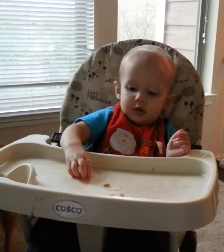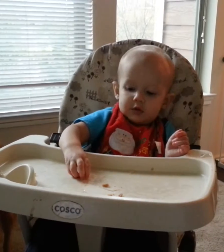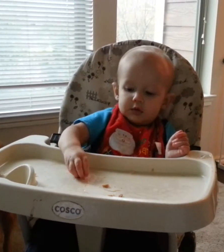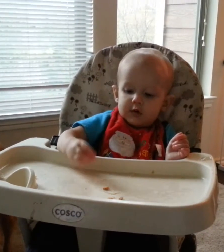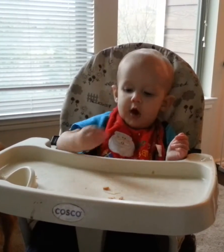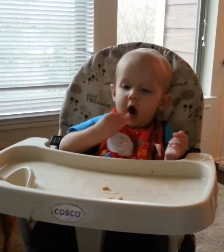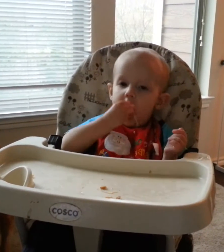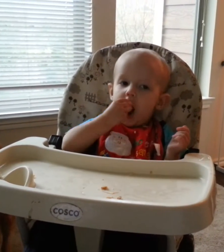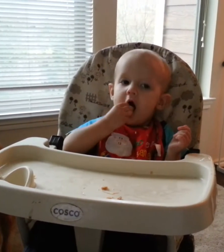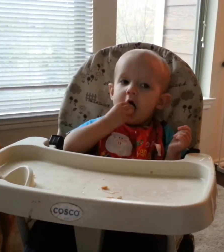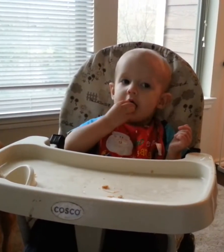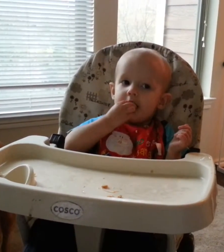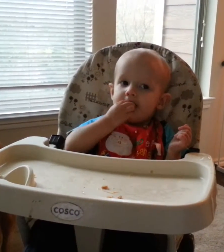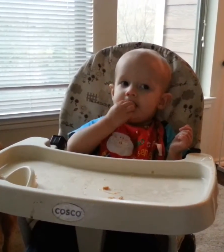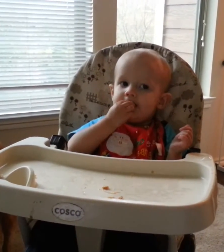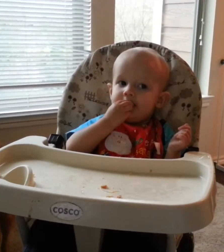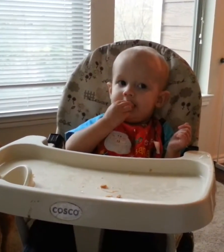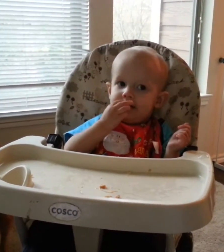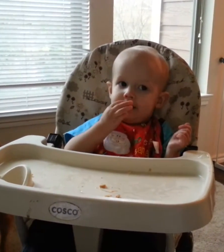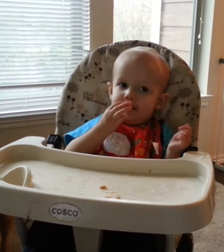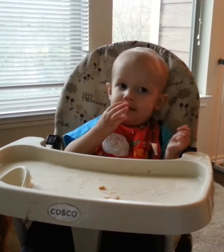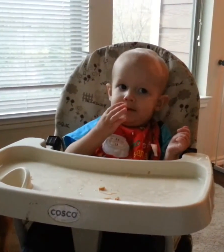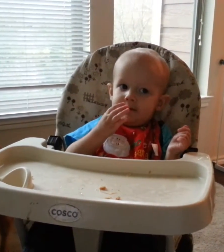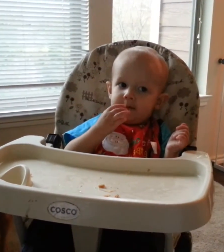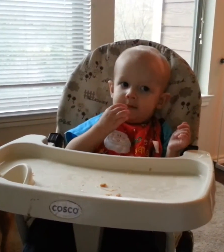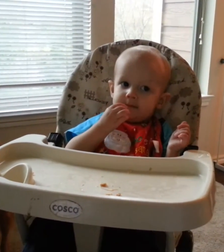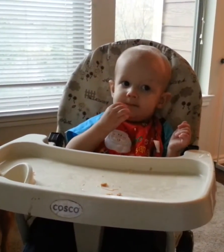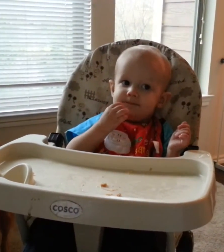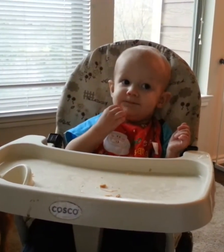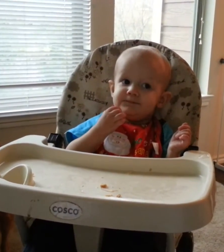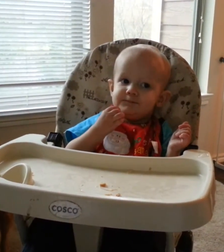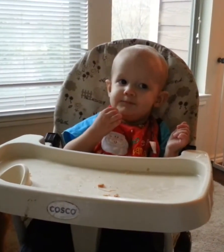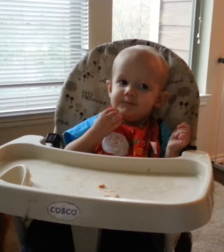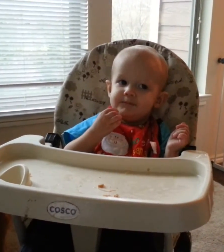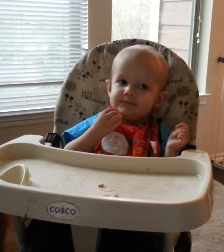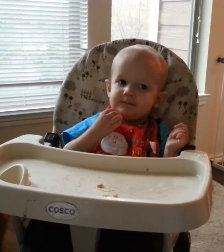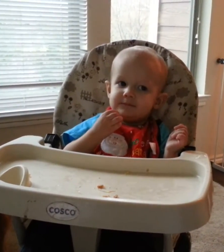Such a tiny piece. Aw, you missed. You missed your mouth.